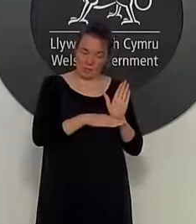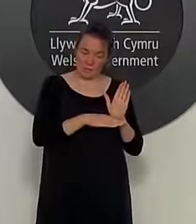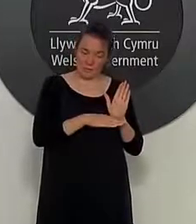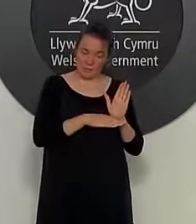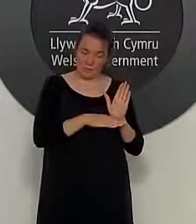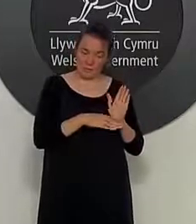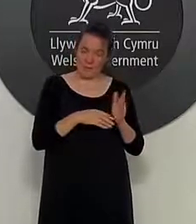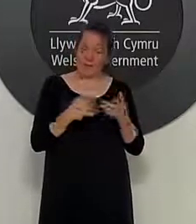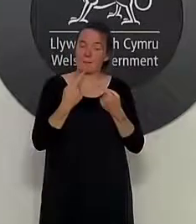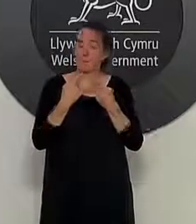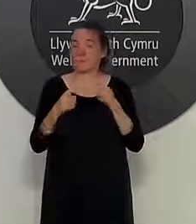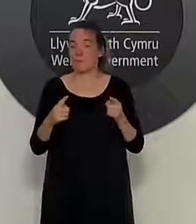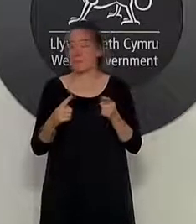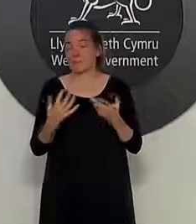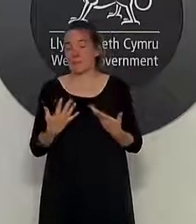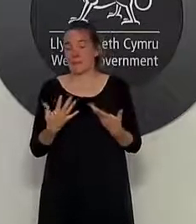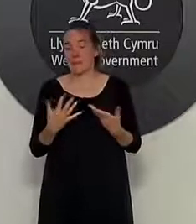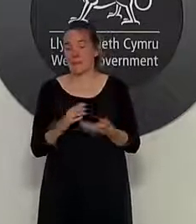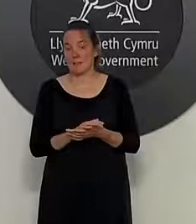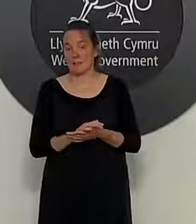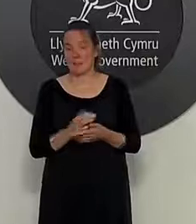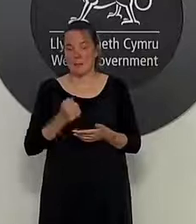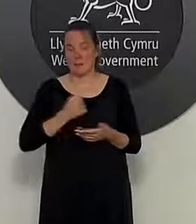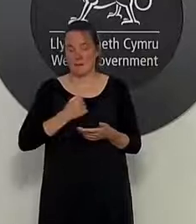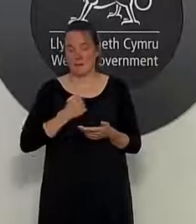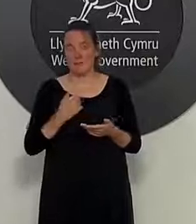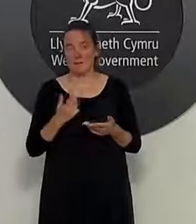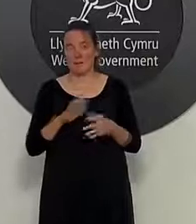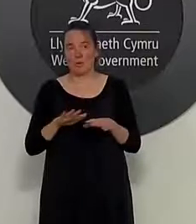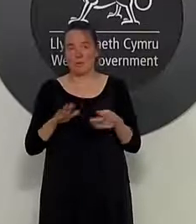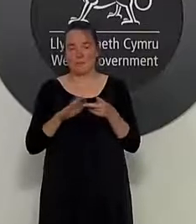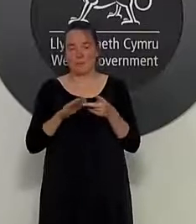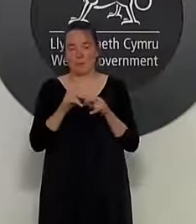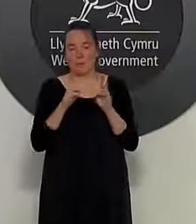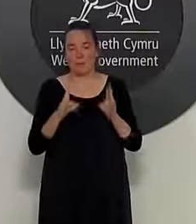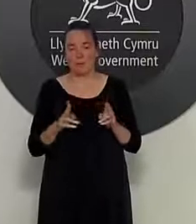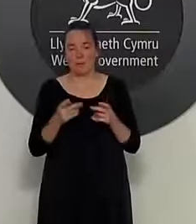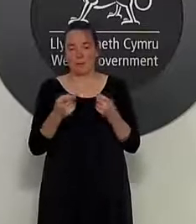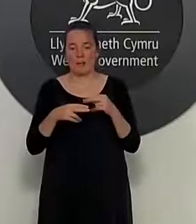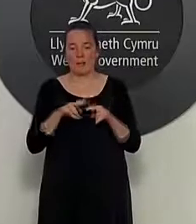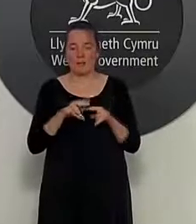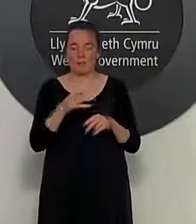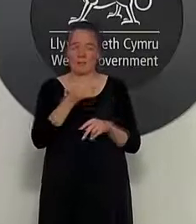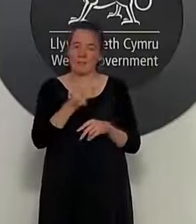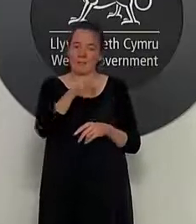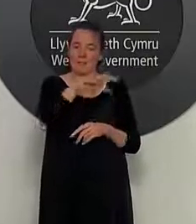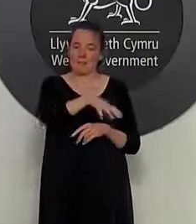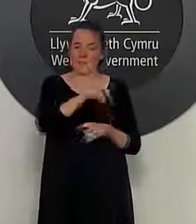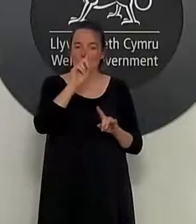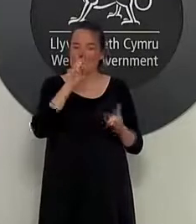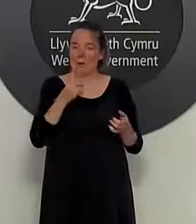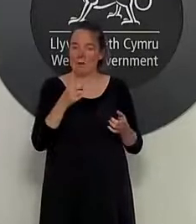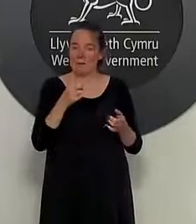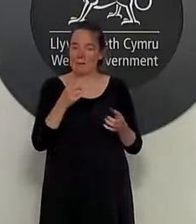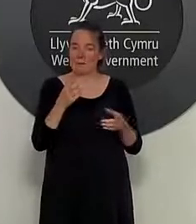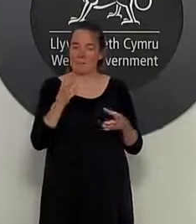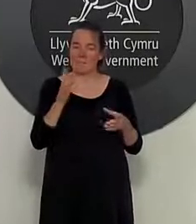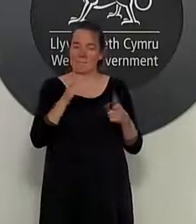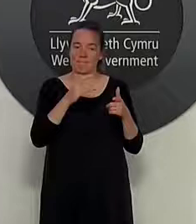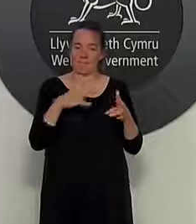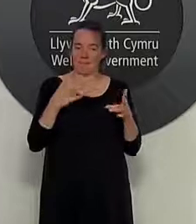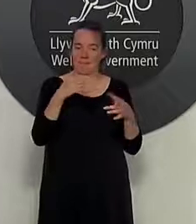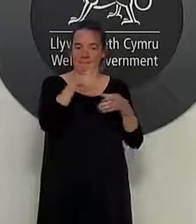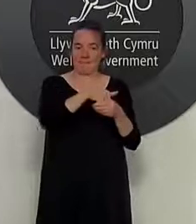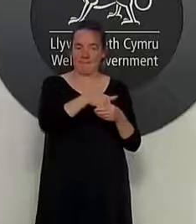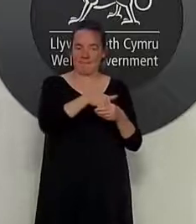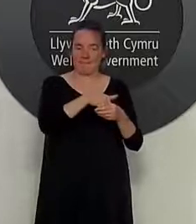we have today, it's not counted as a second home. If you have somewhere that you can't occupy the year round, people will be very